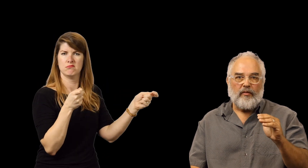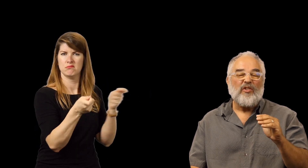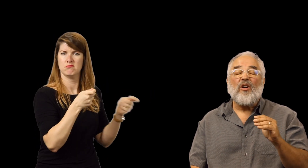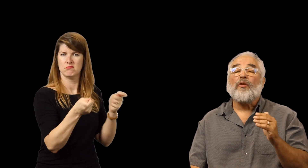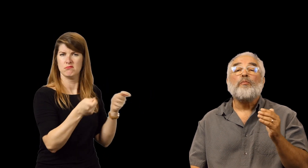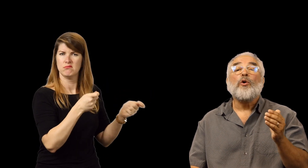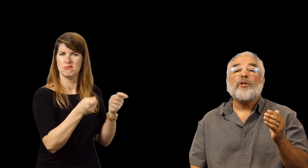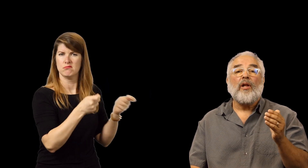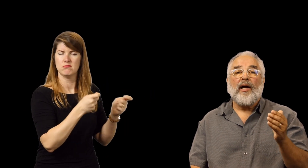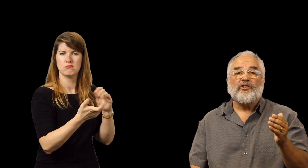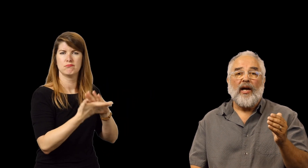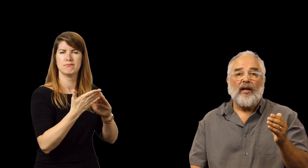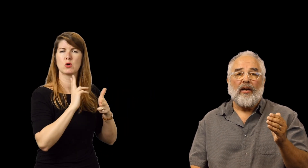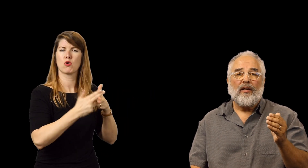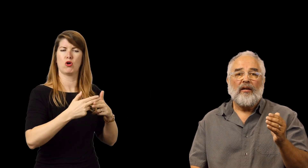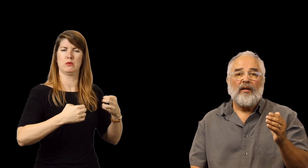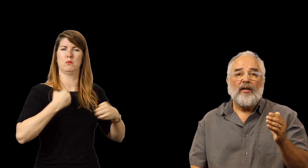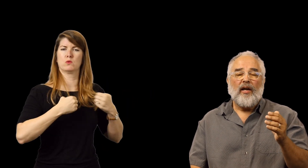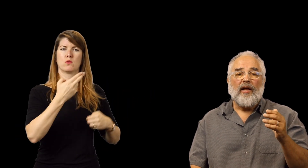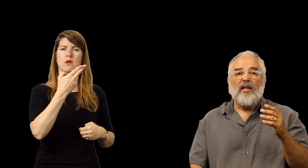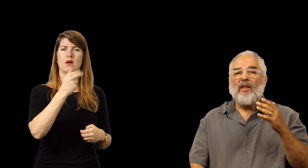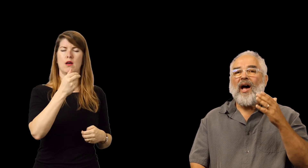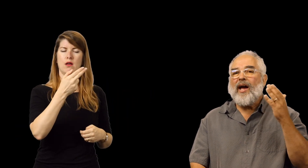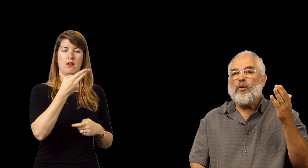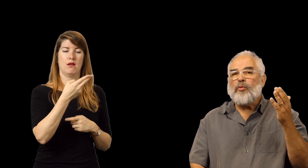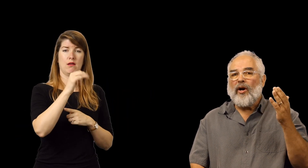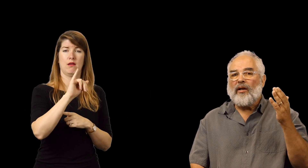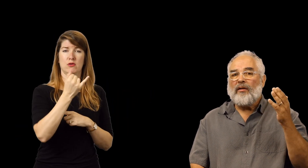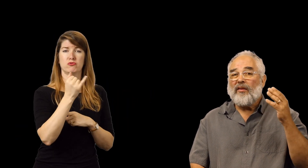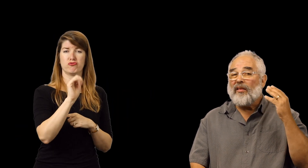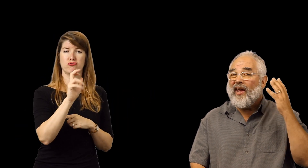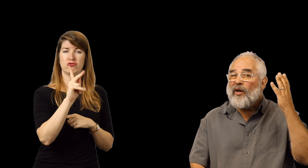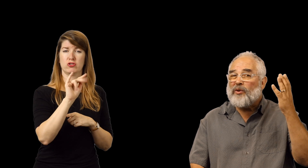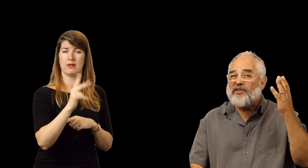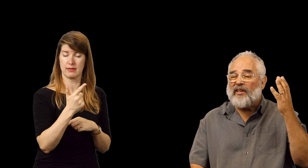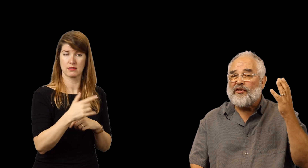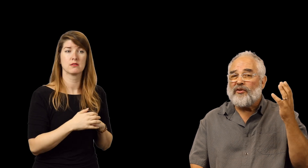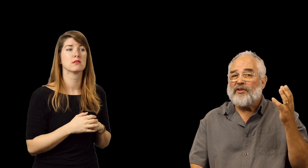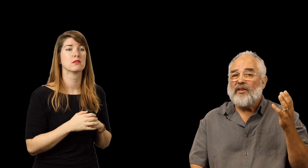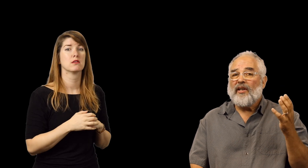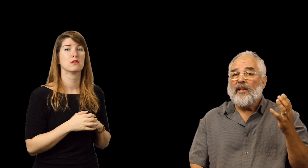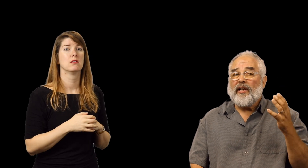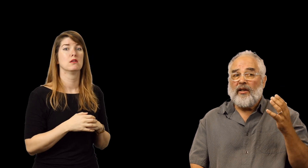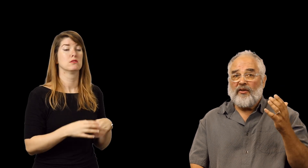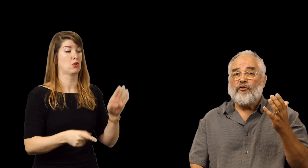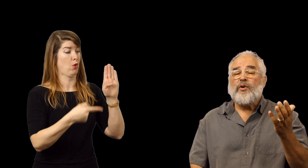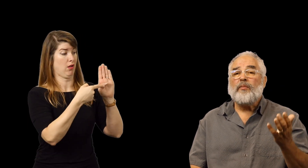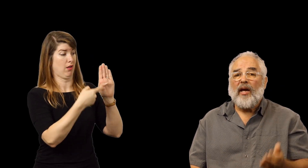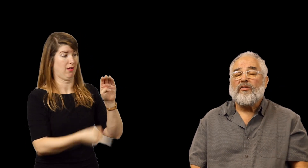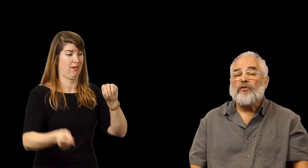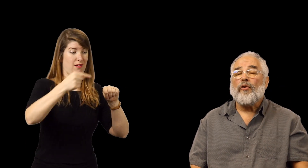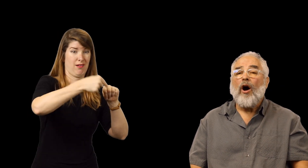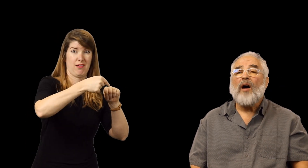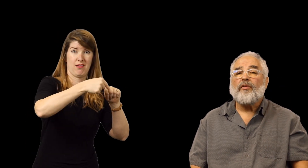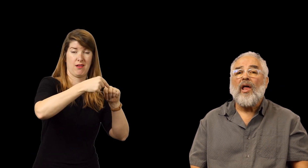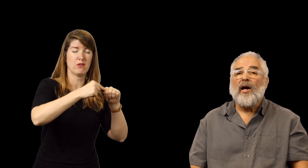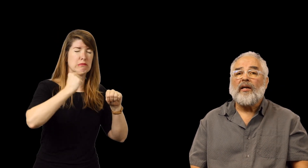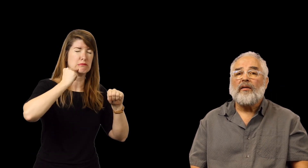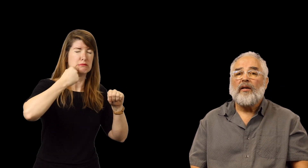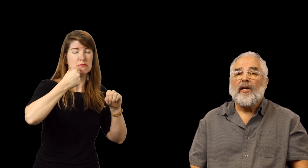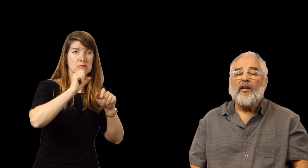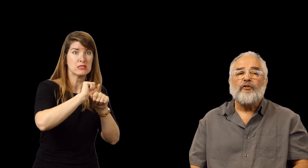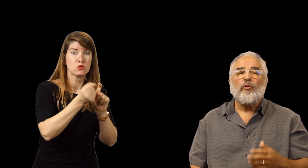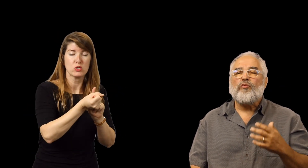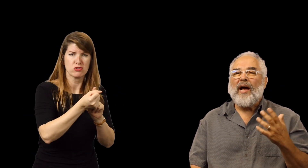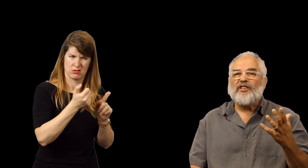the system. It's called emotional hijacking. And then the higher brain, the language centers, in extreme cases are